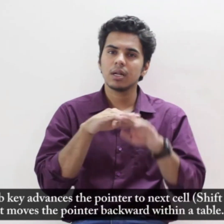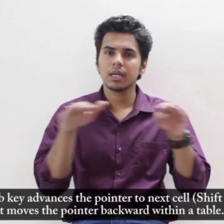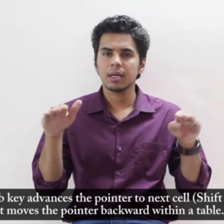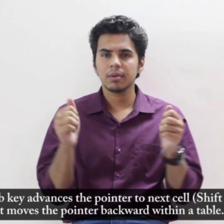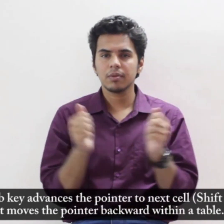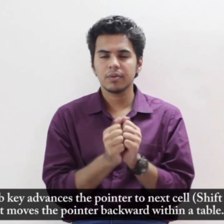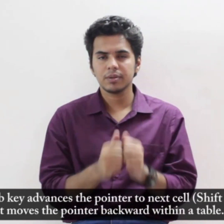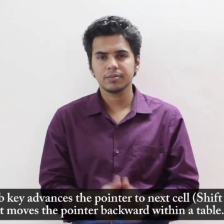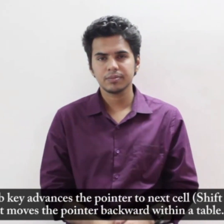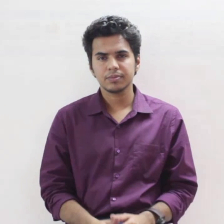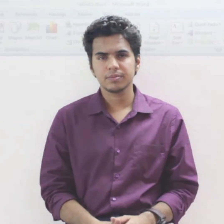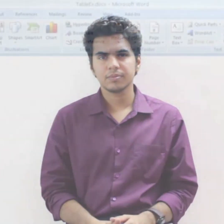table.